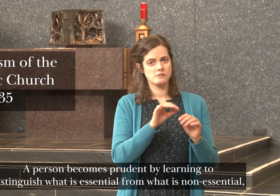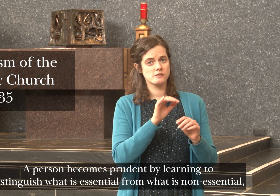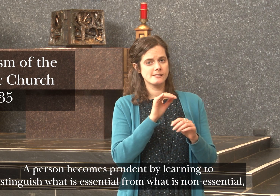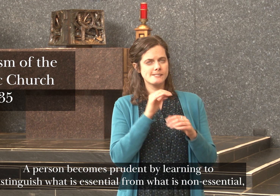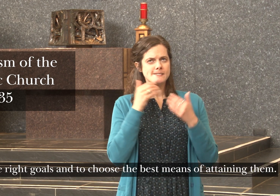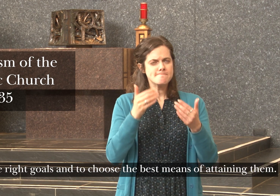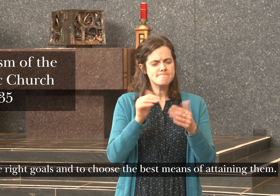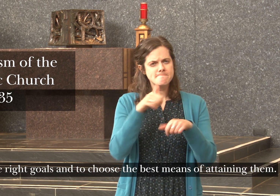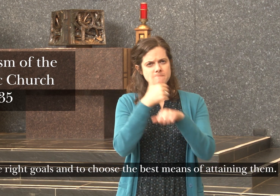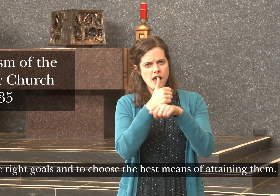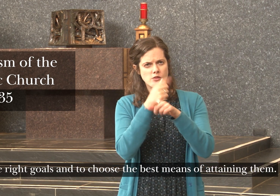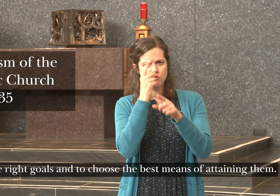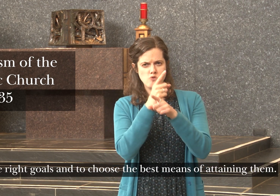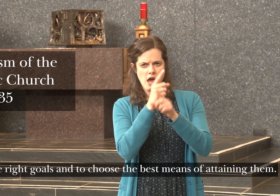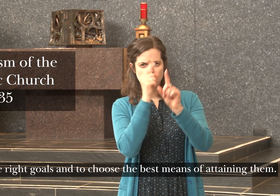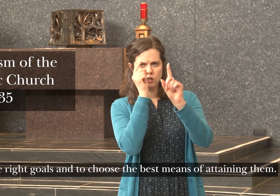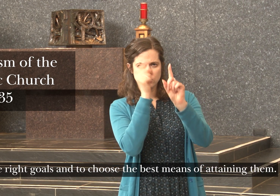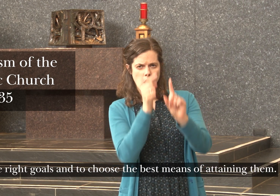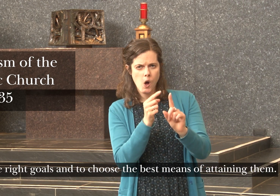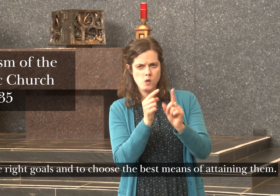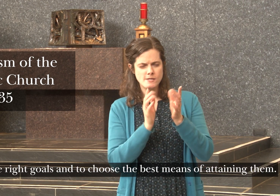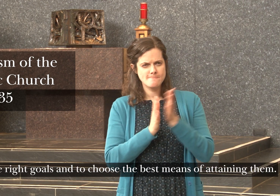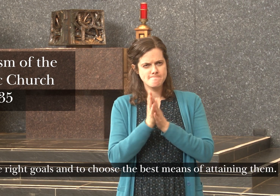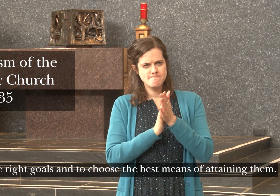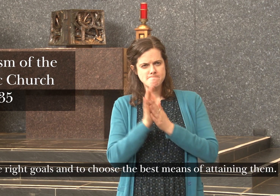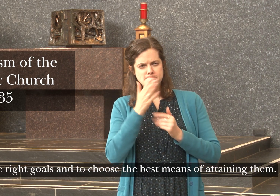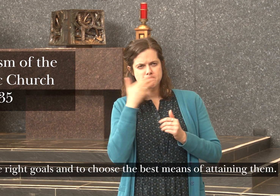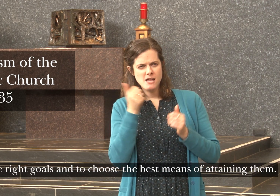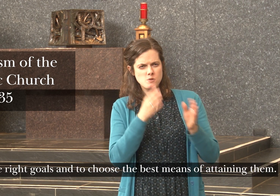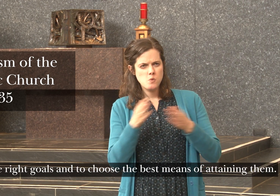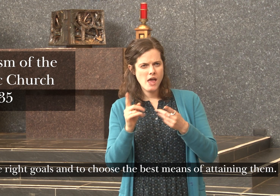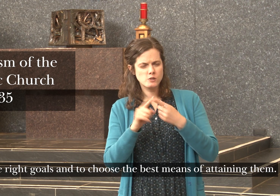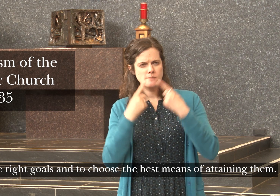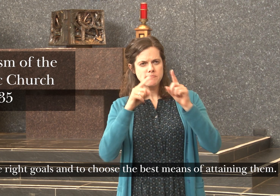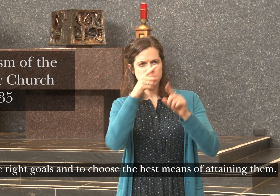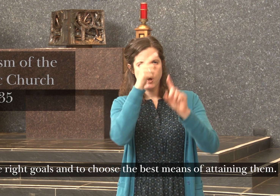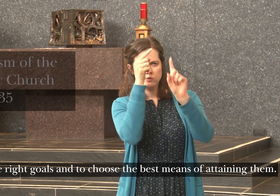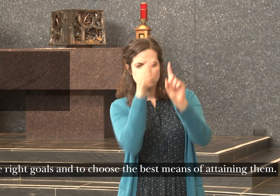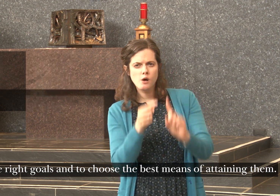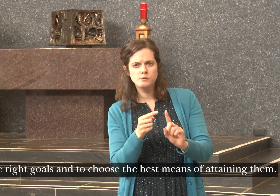to set the right goals, and to choose the best means of attaining them.